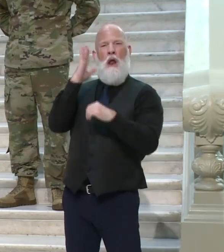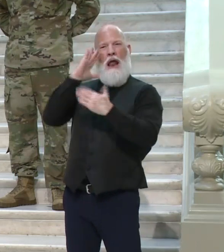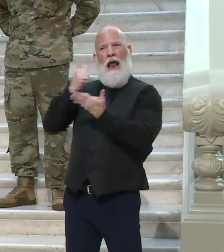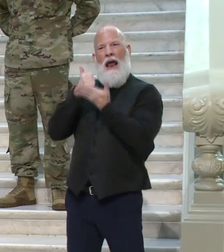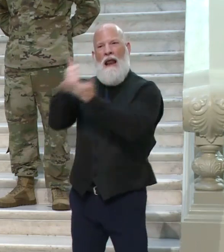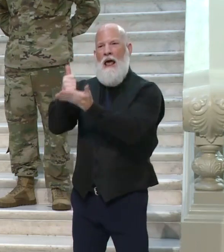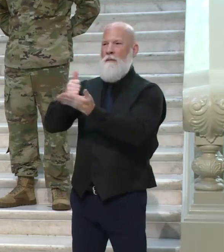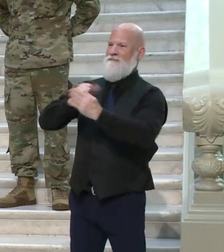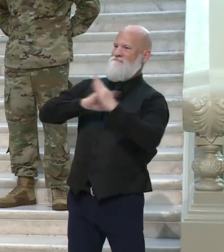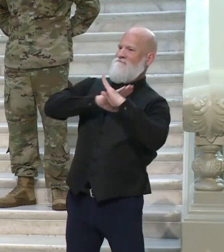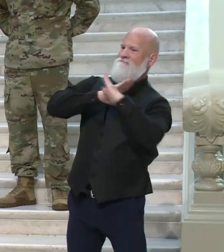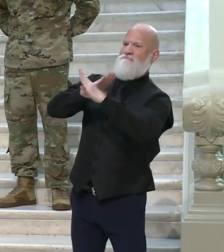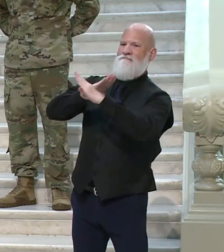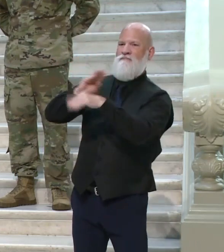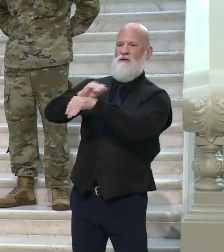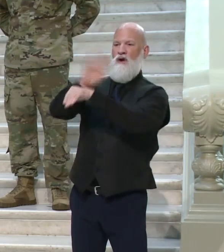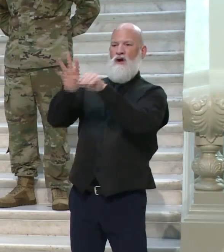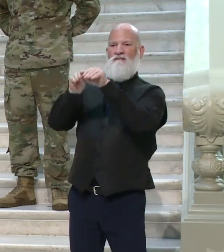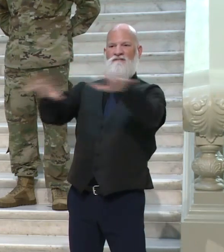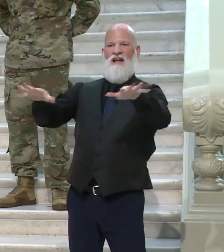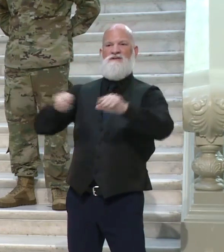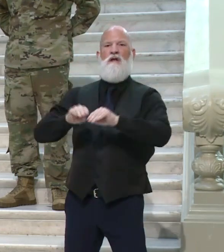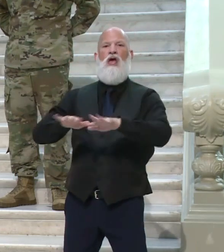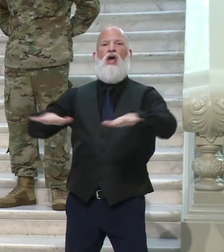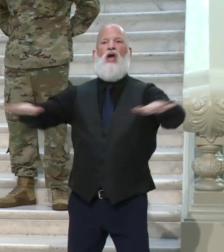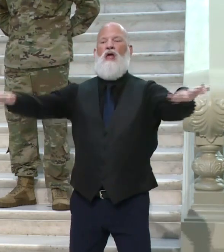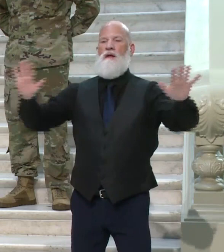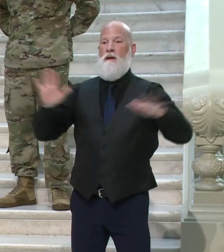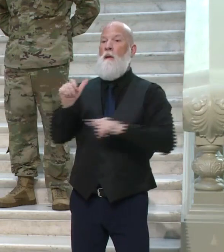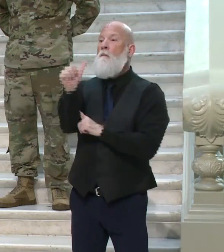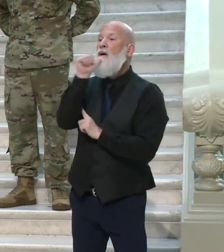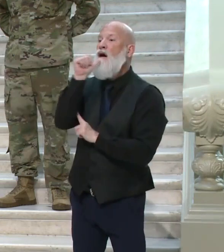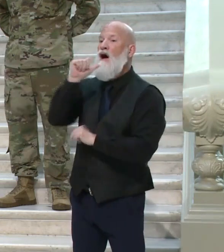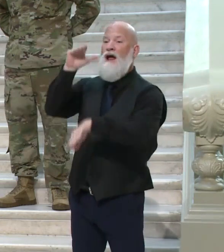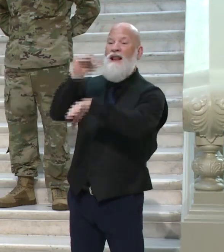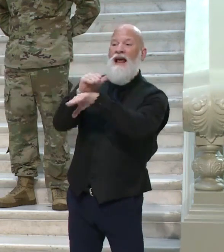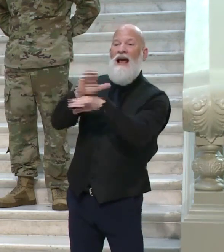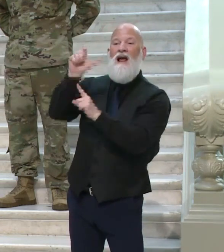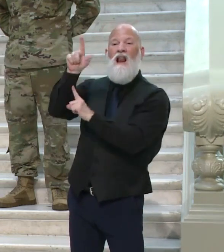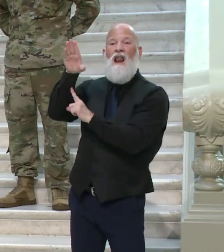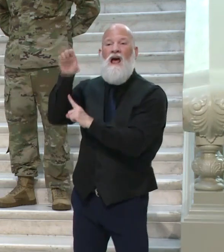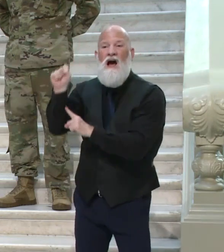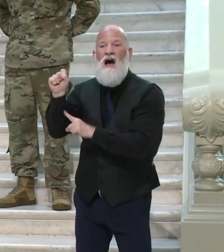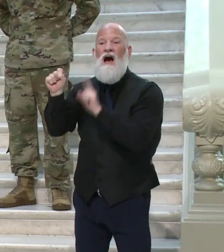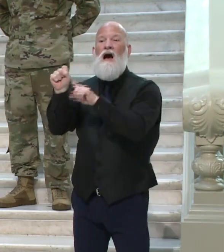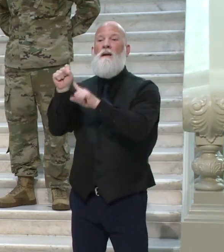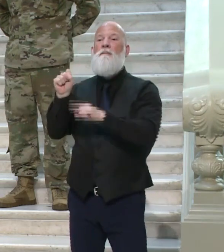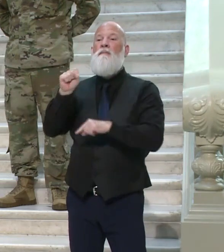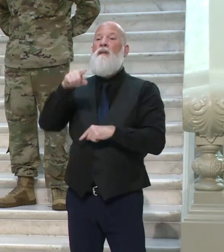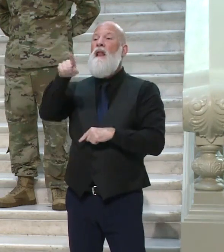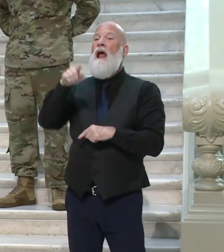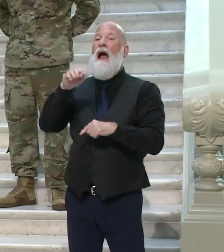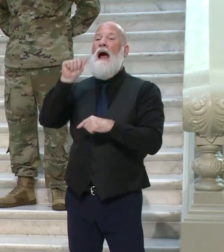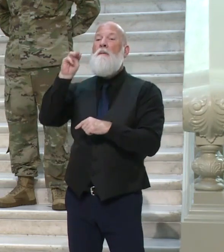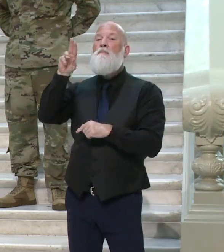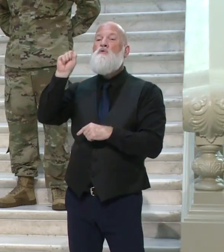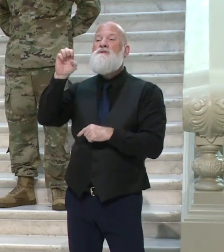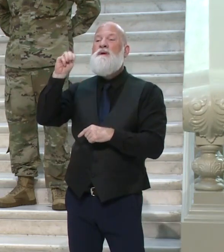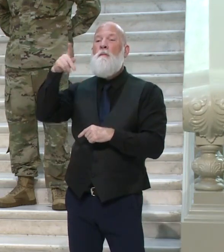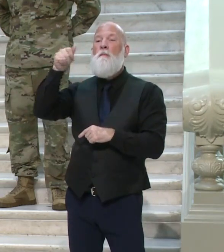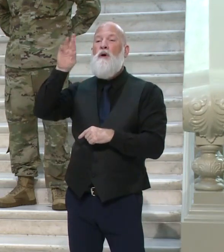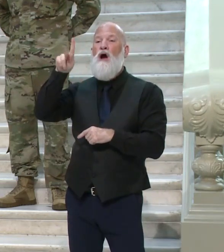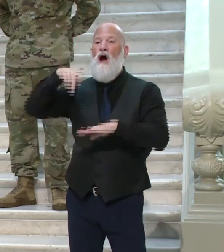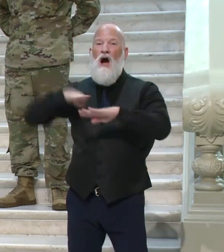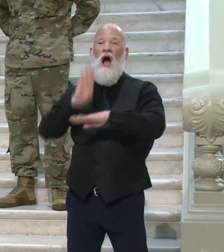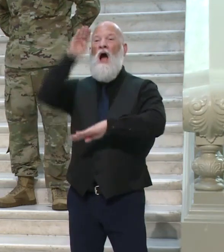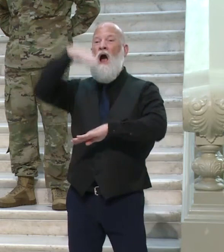Bars, nightclubs, operators of amusement park rides, and live performance venues will remain closed, and